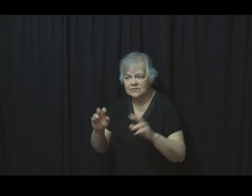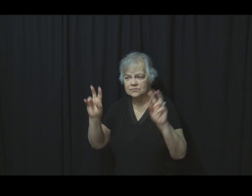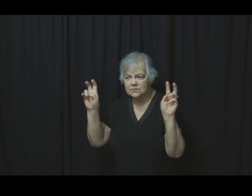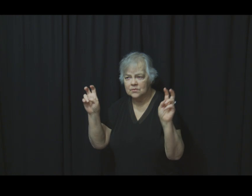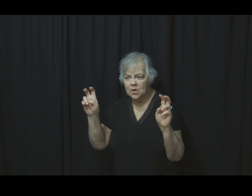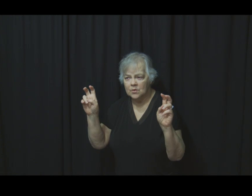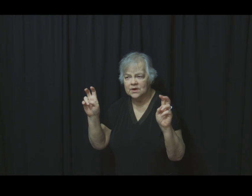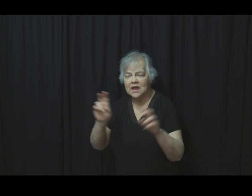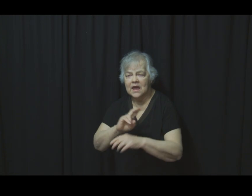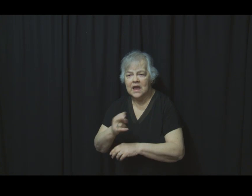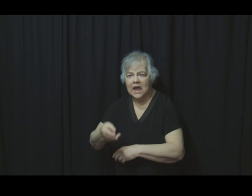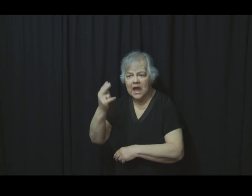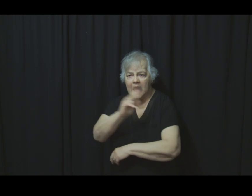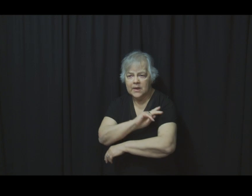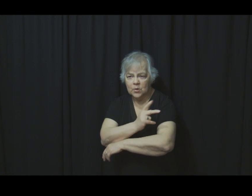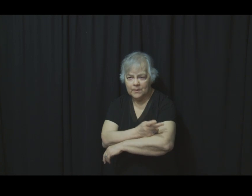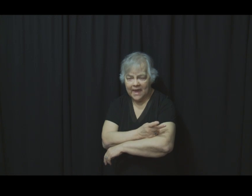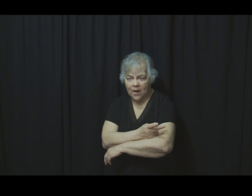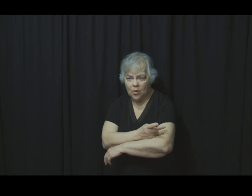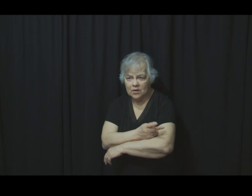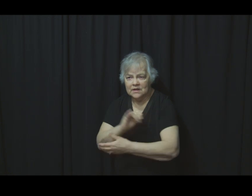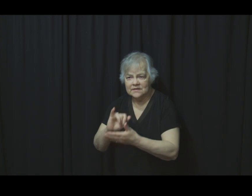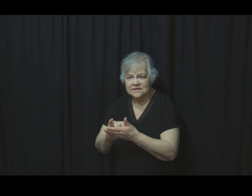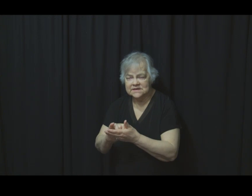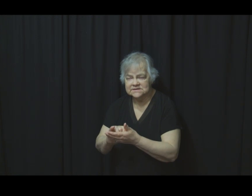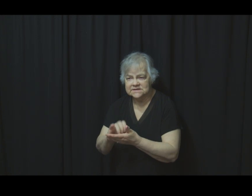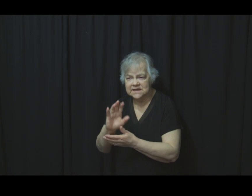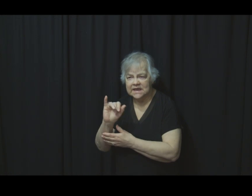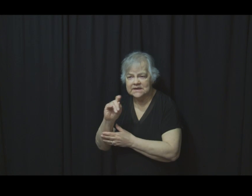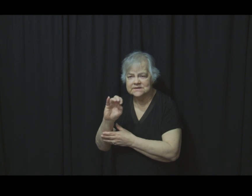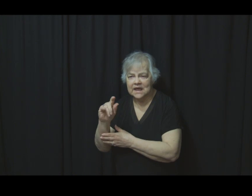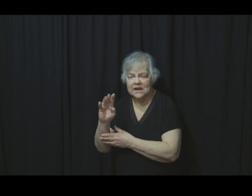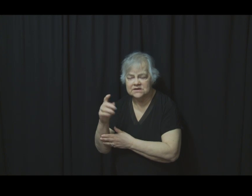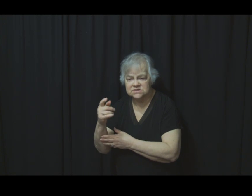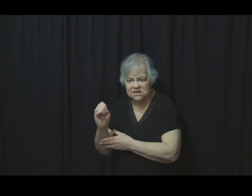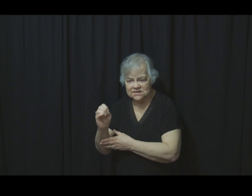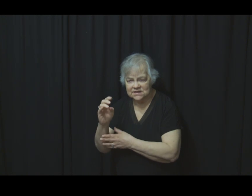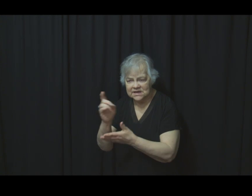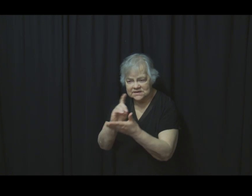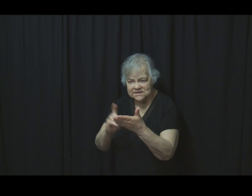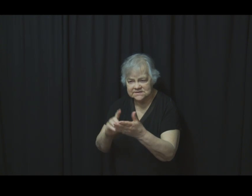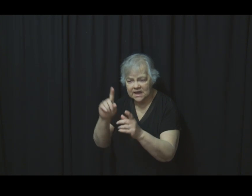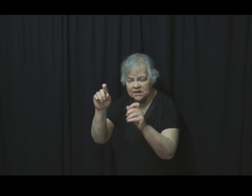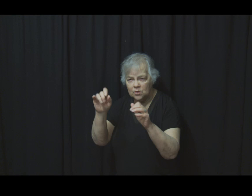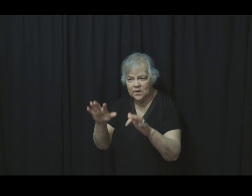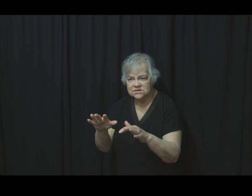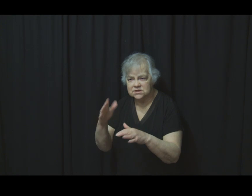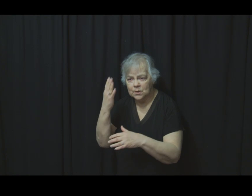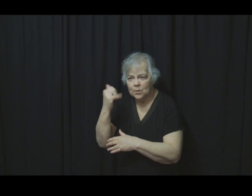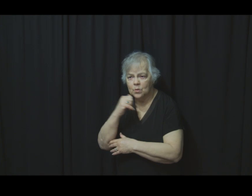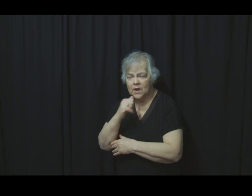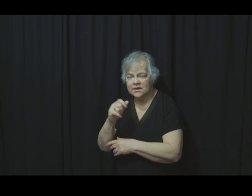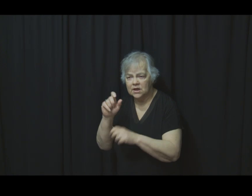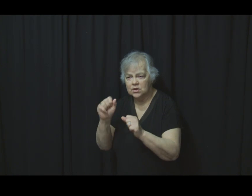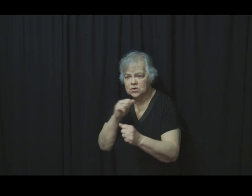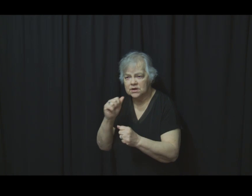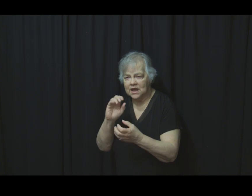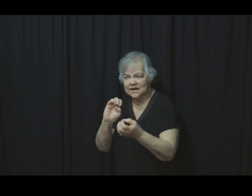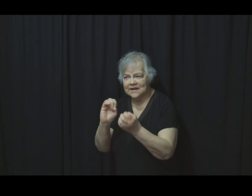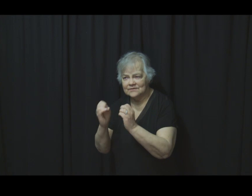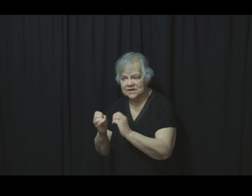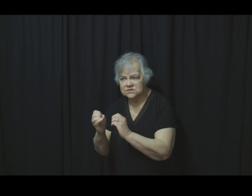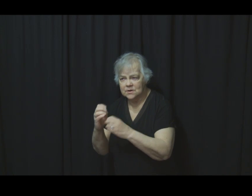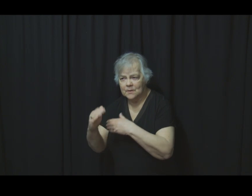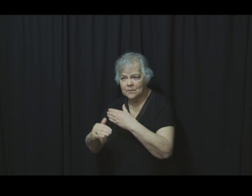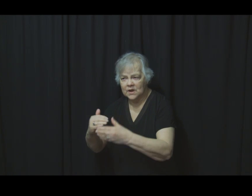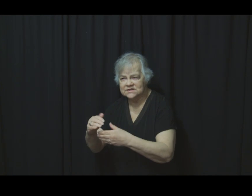that's what they're trying to ask here. This is the intelligent design question, I think. If so, why or why not? Why could not the evolutionary process be accomplished